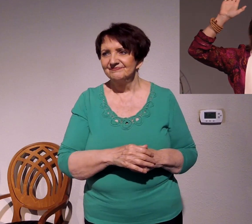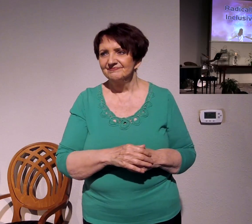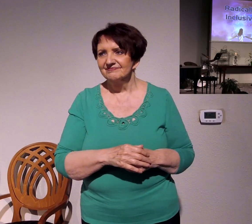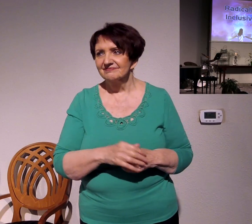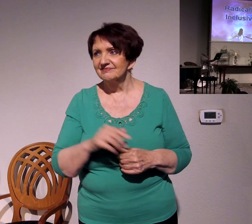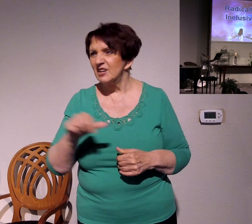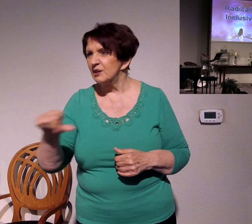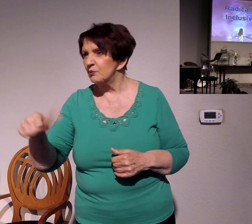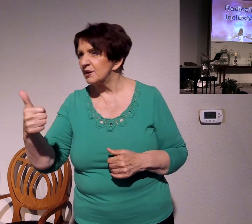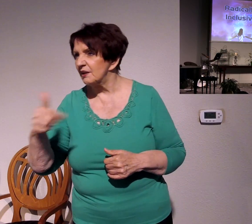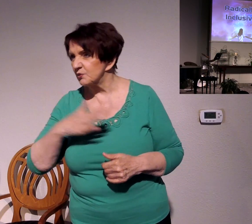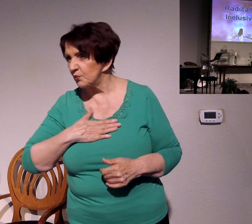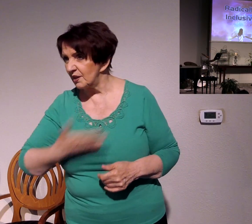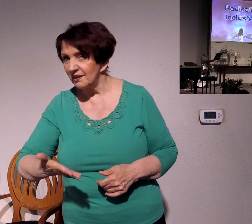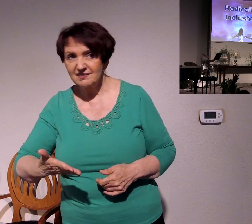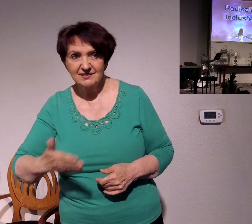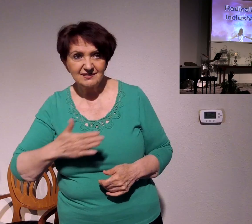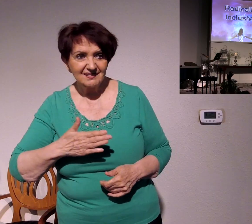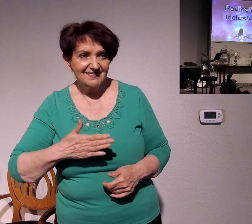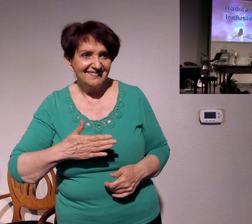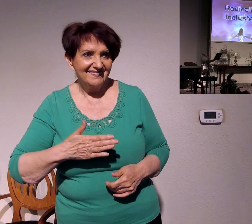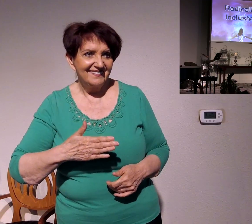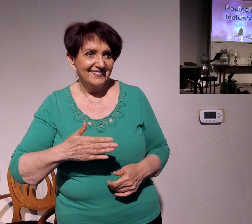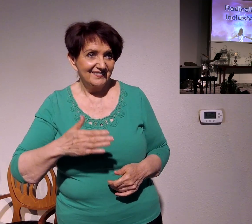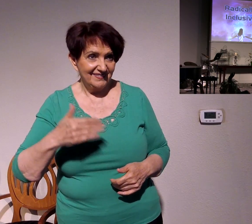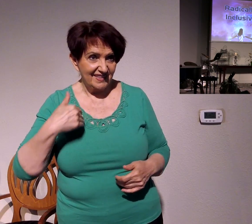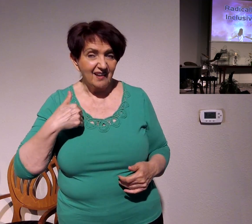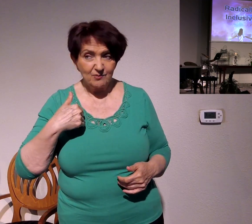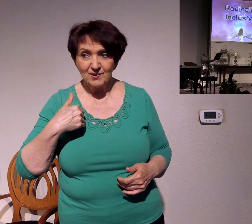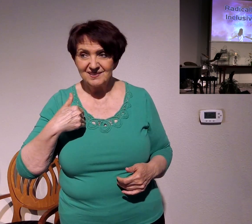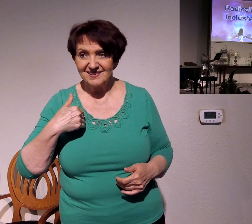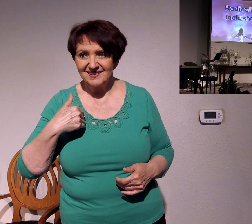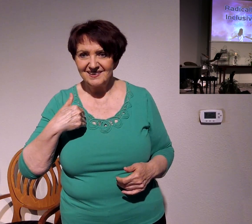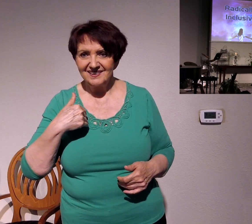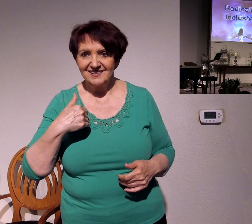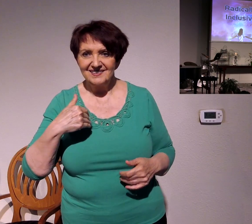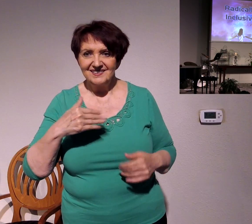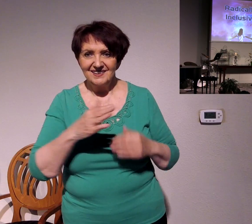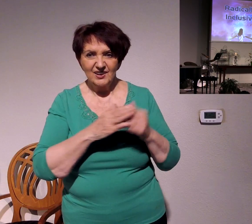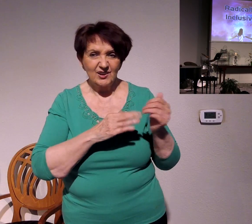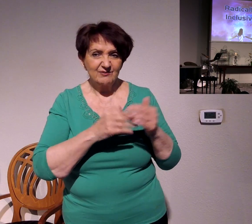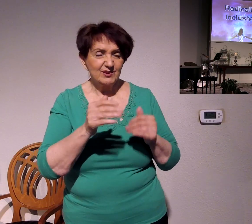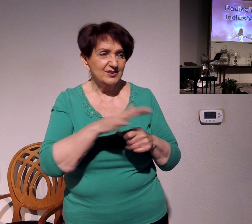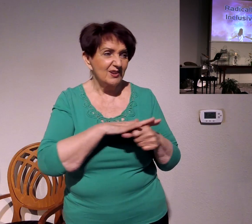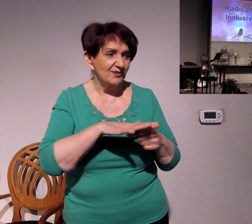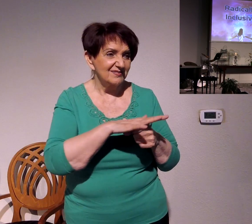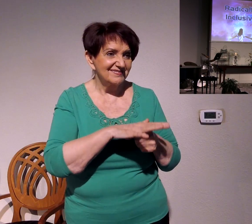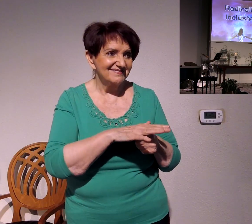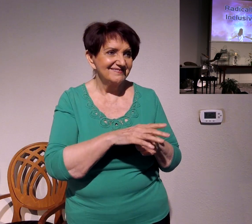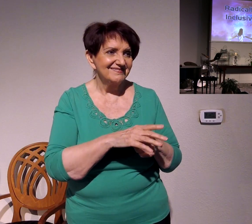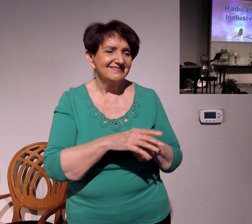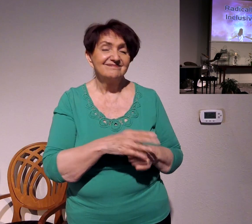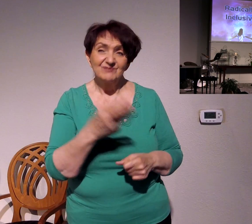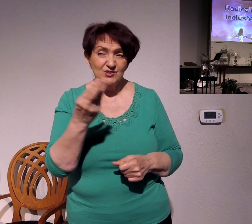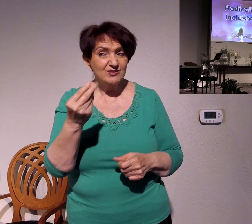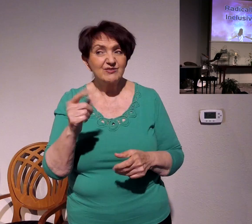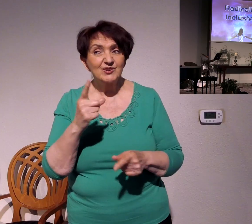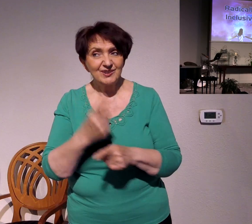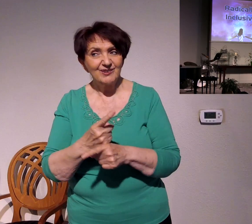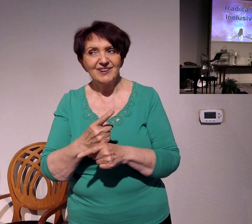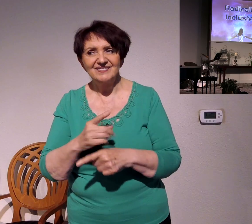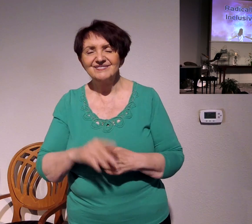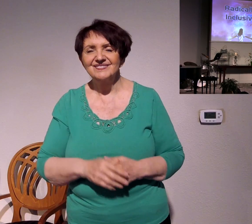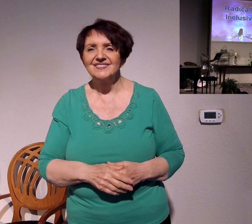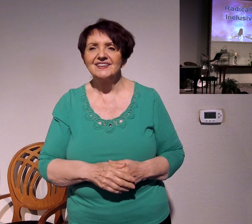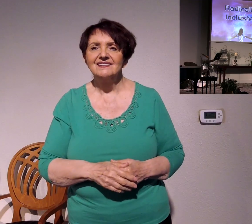Is anyone else willing to admit that they too have a comfort zone? Yeah, there's a few of us, right? And that